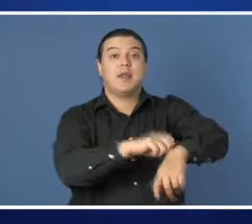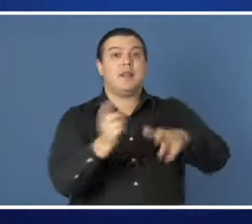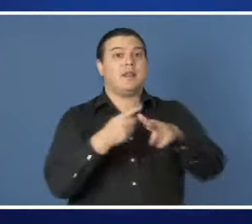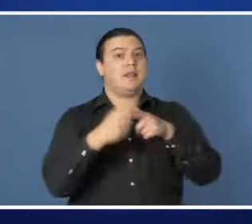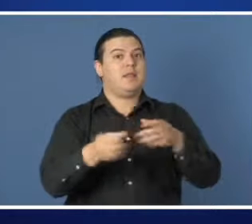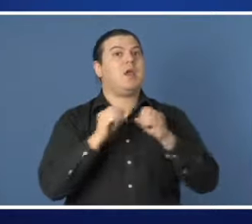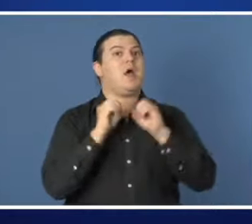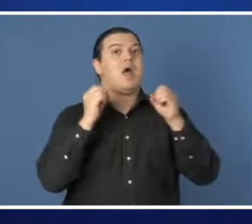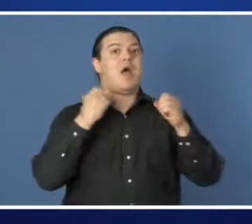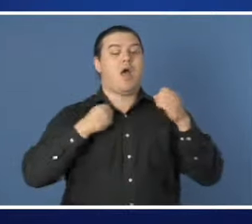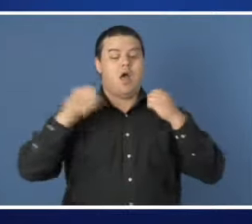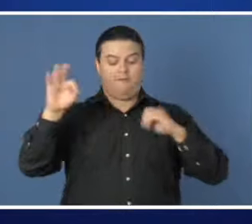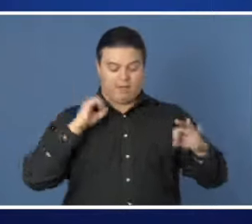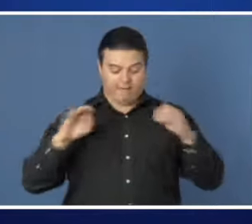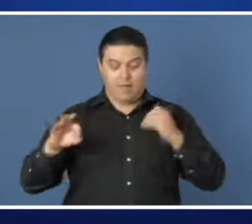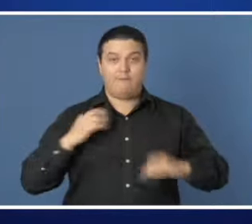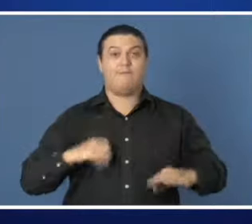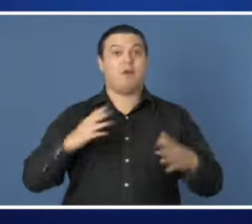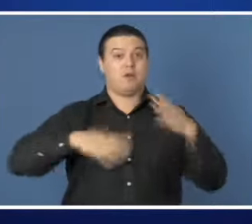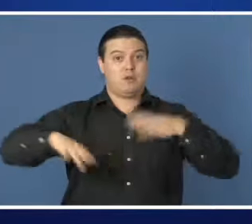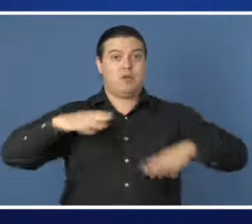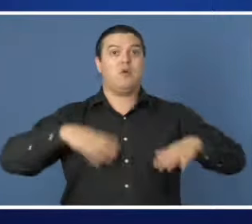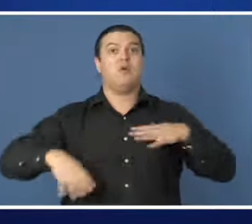remove contaminated clothing.